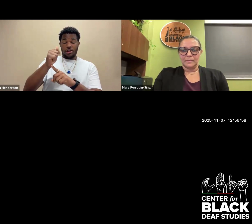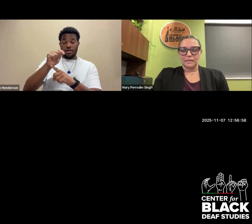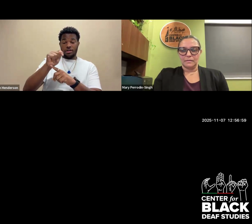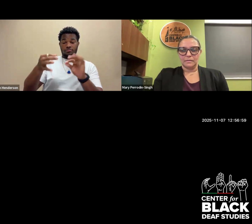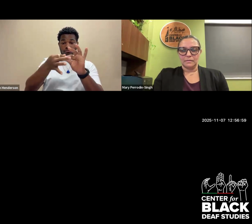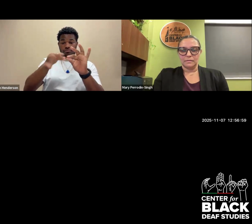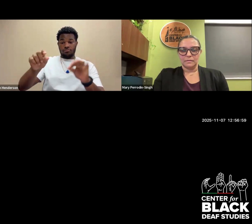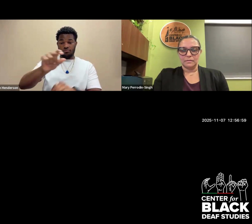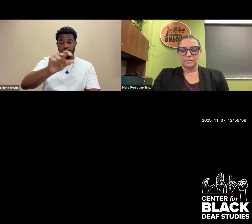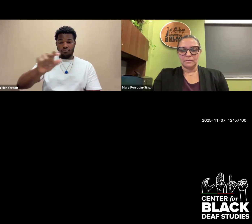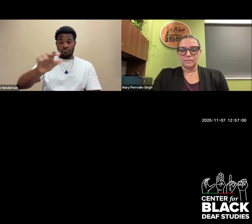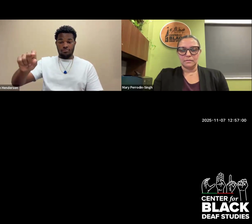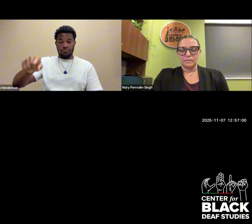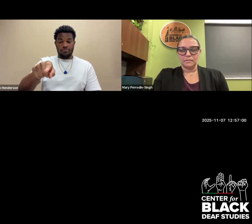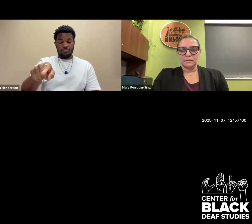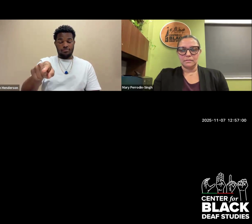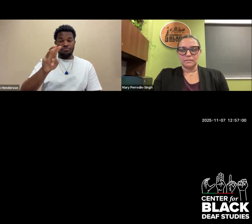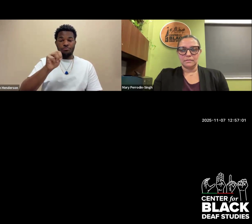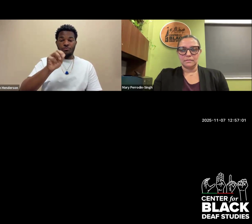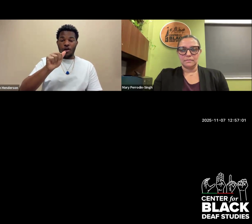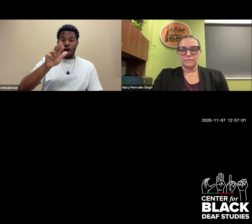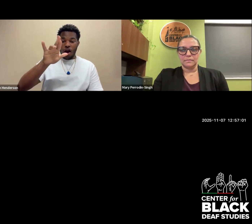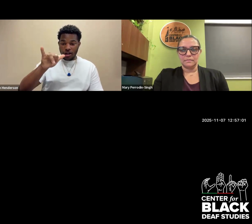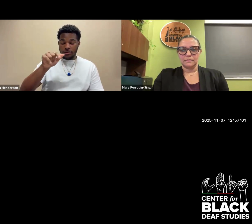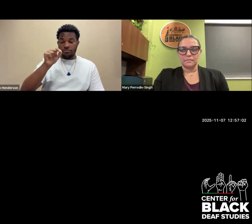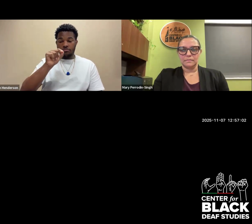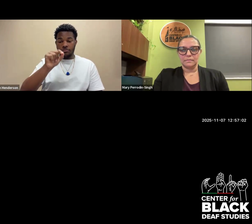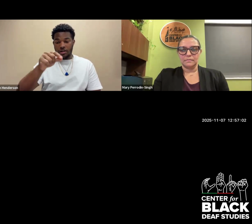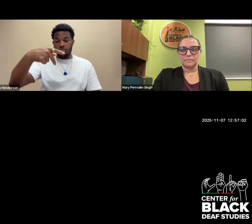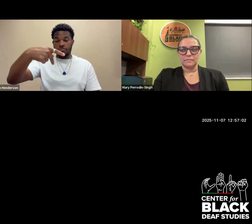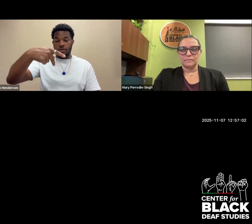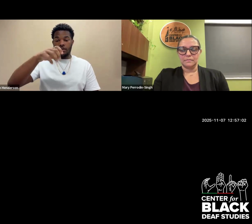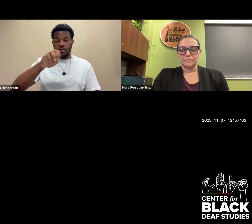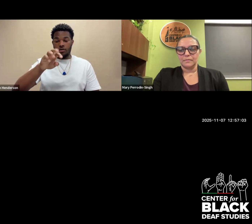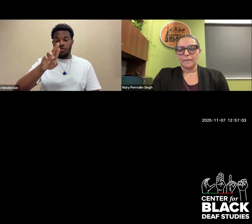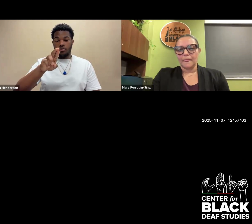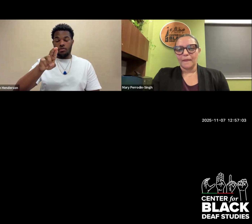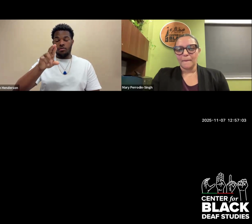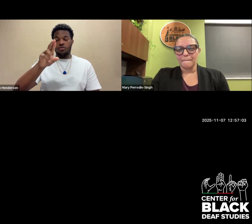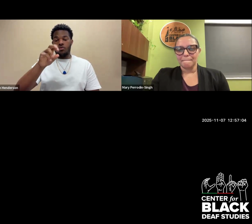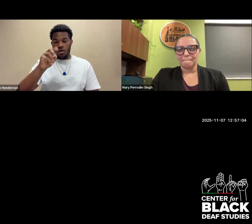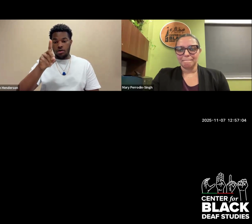All right, Dr. Perrodin-Singh's email is in the chat. It's